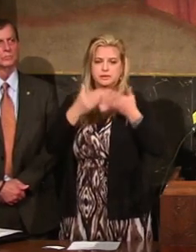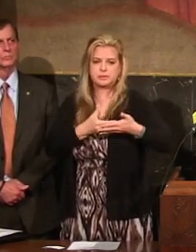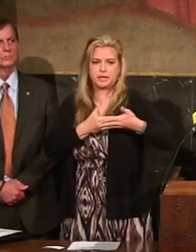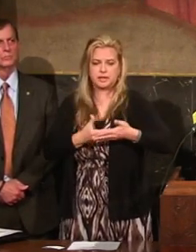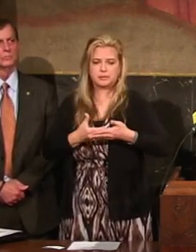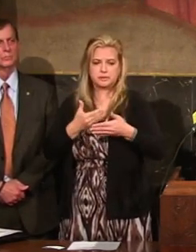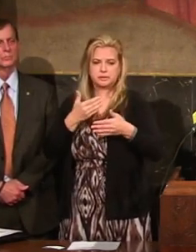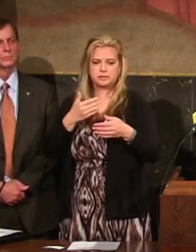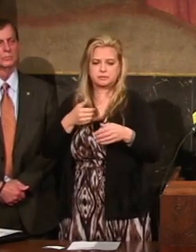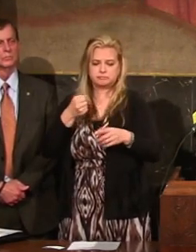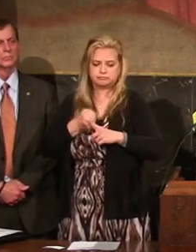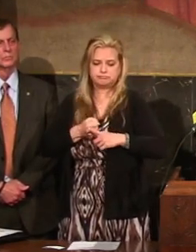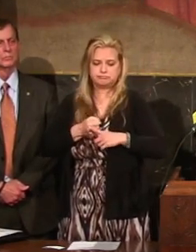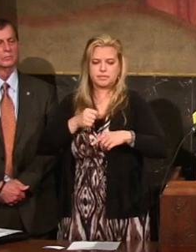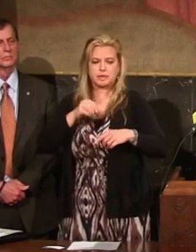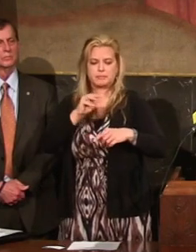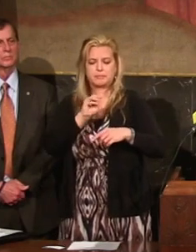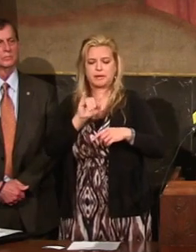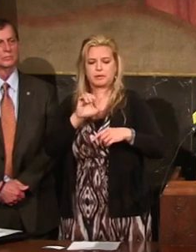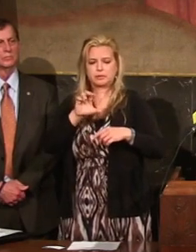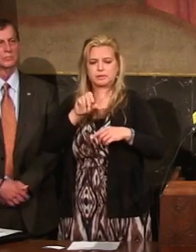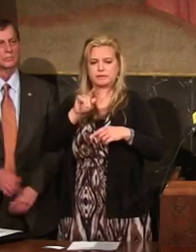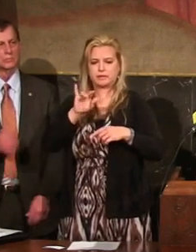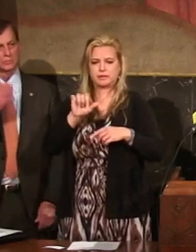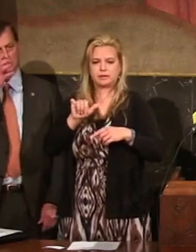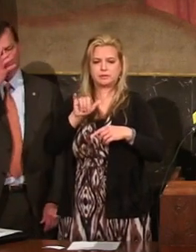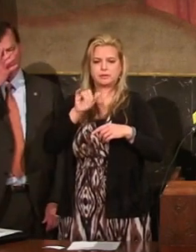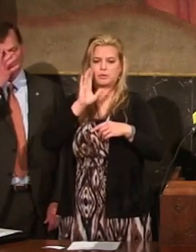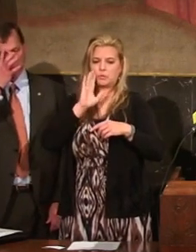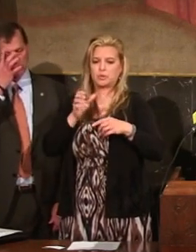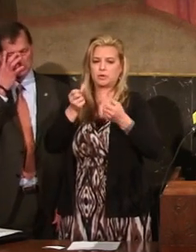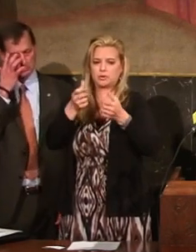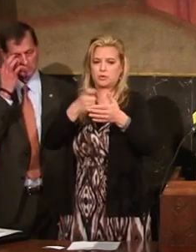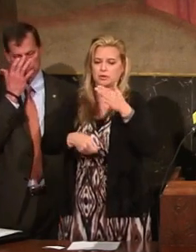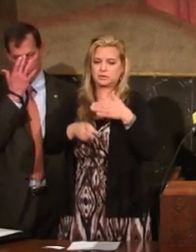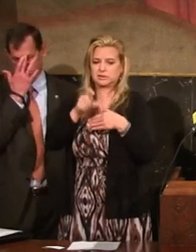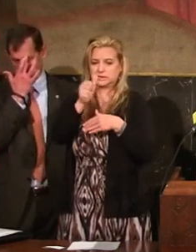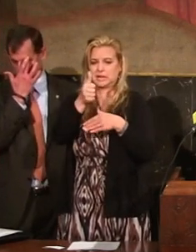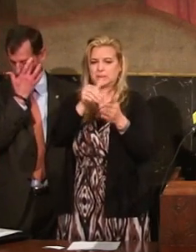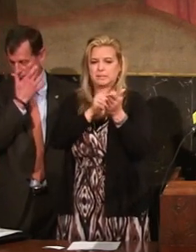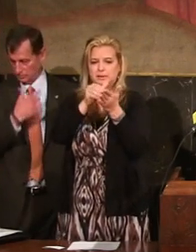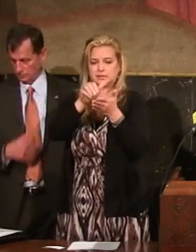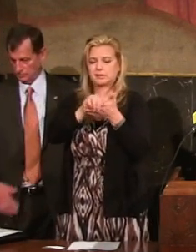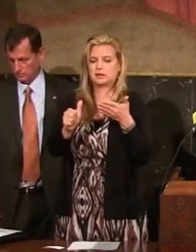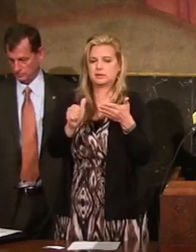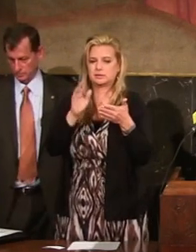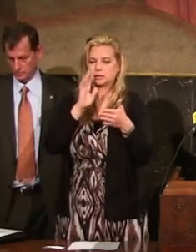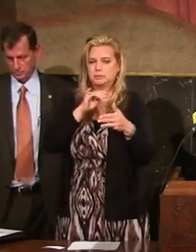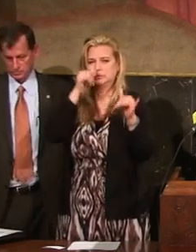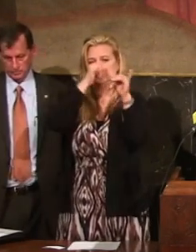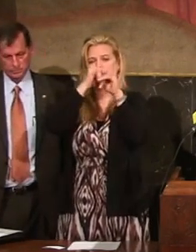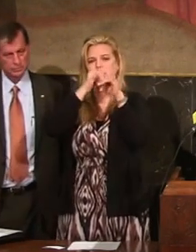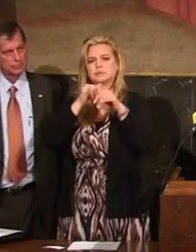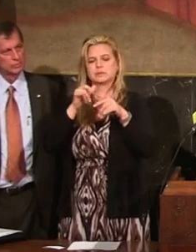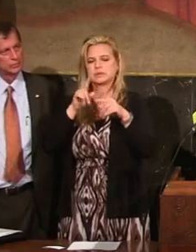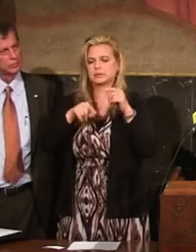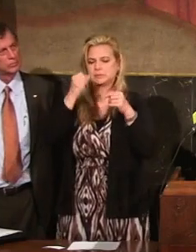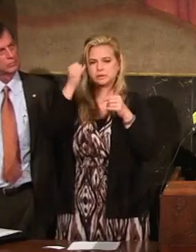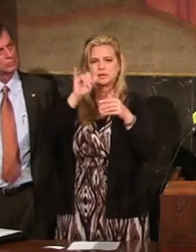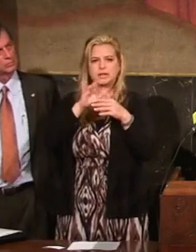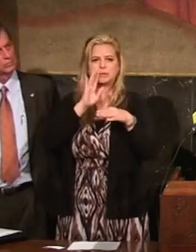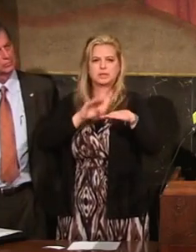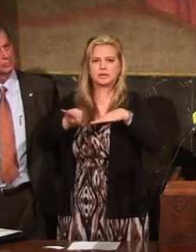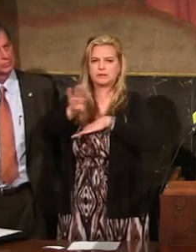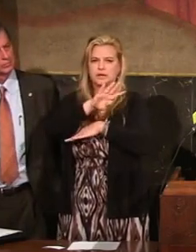with Zika, who get microcephaly will cost $10 million. This is just unfathomable and would affect the public health